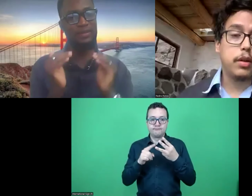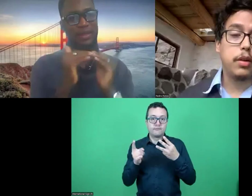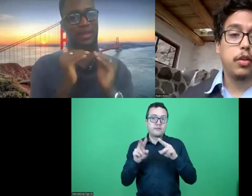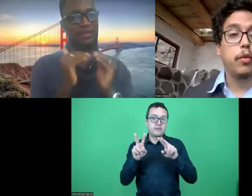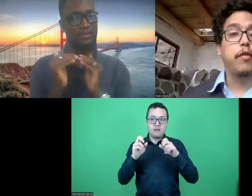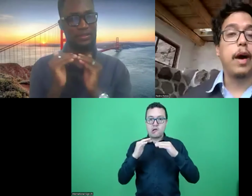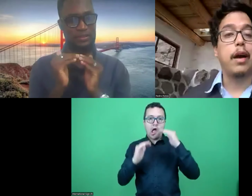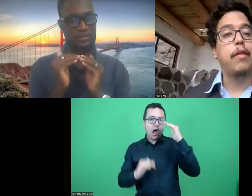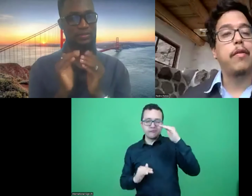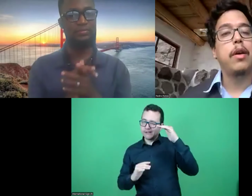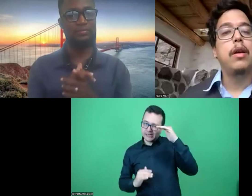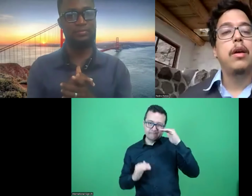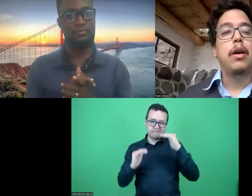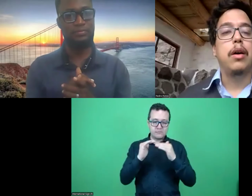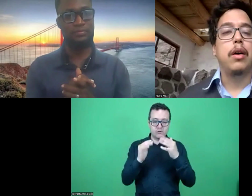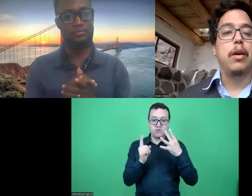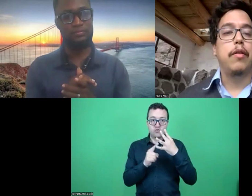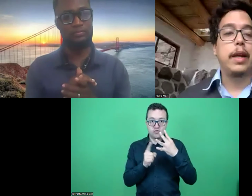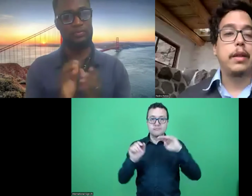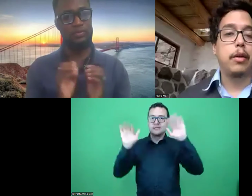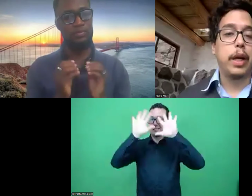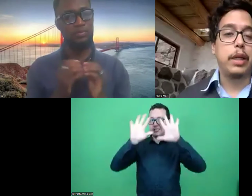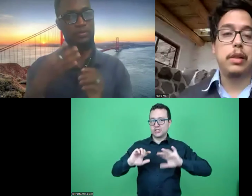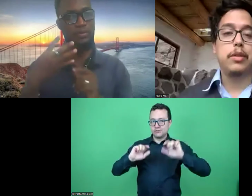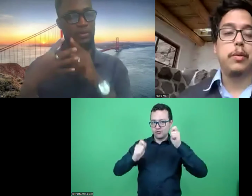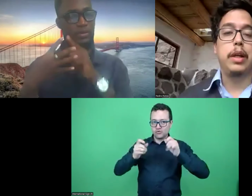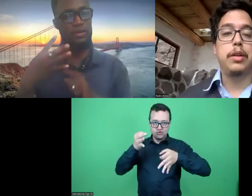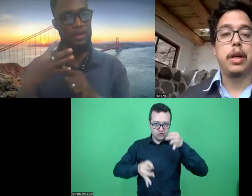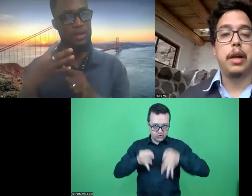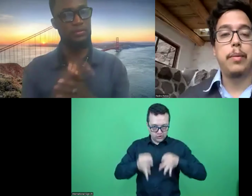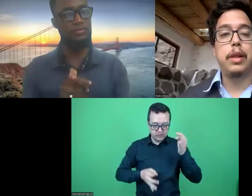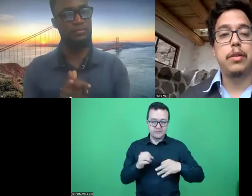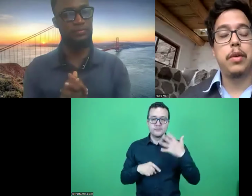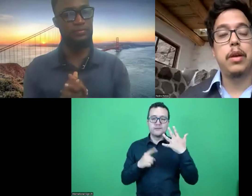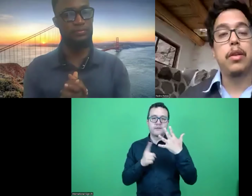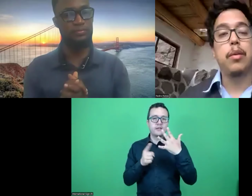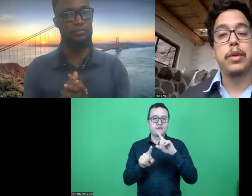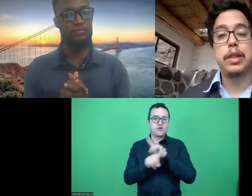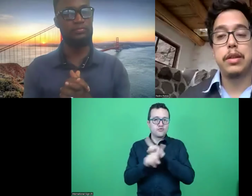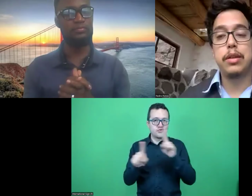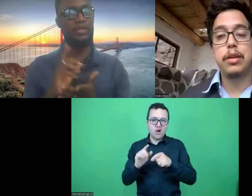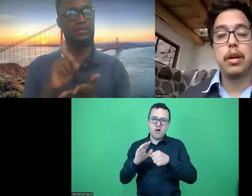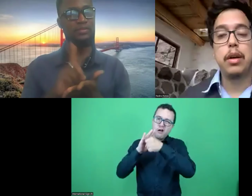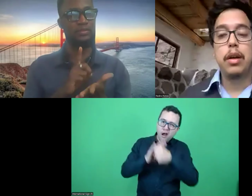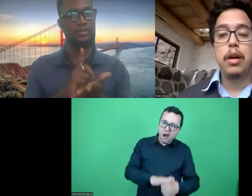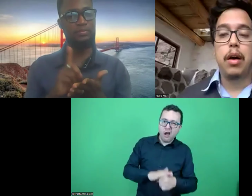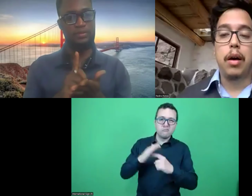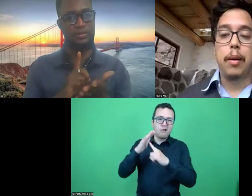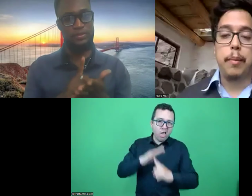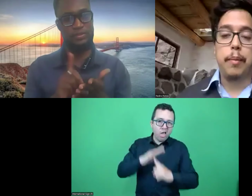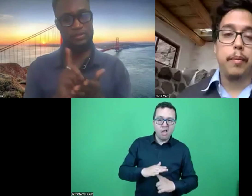justice. Number 5, fighting racial discrimination and ableism. Number 6,